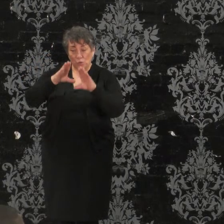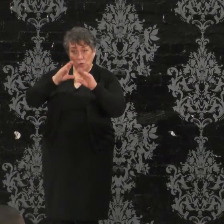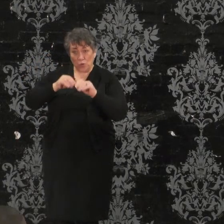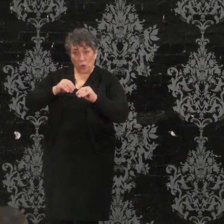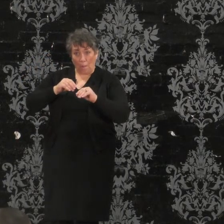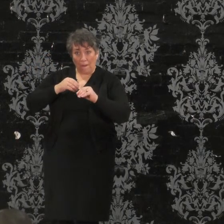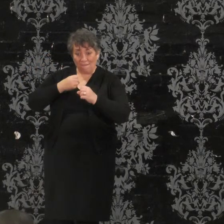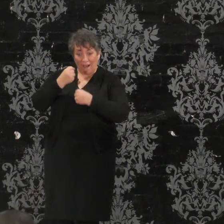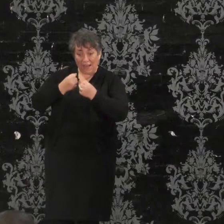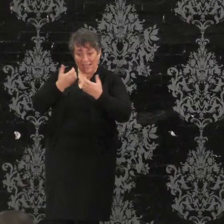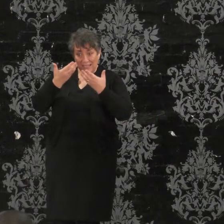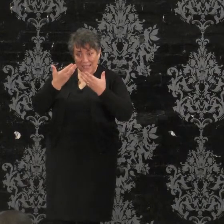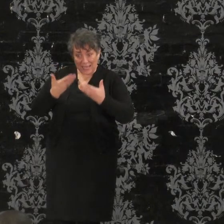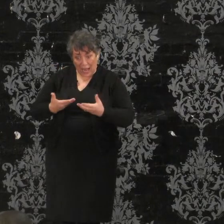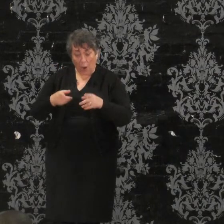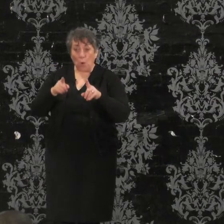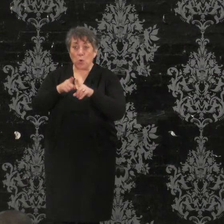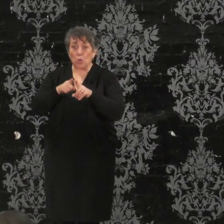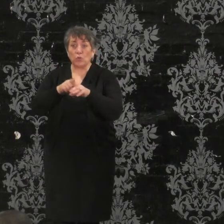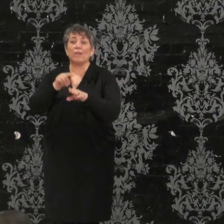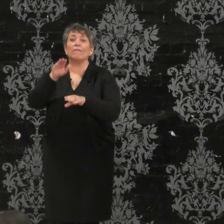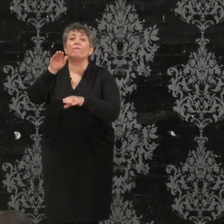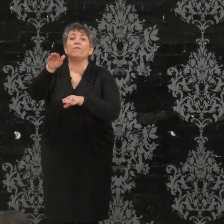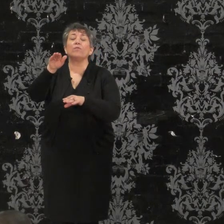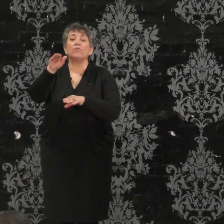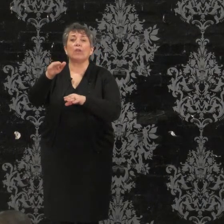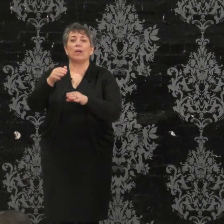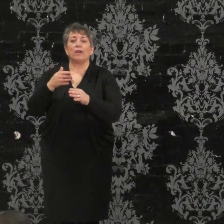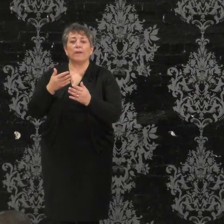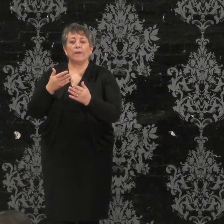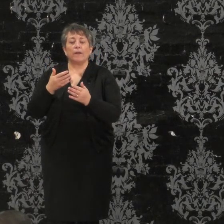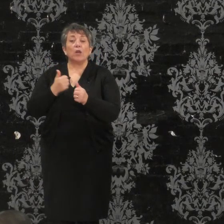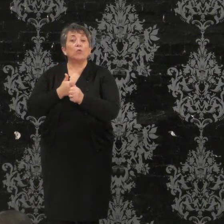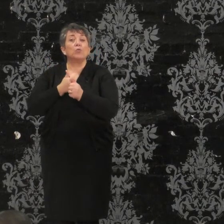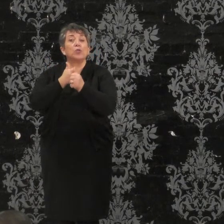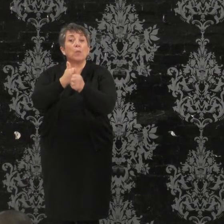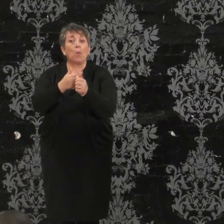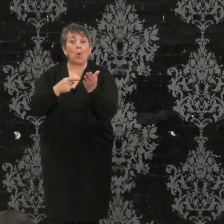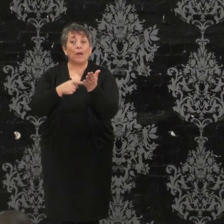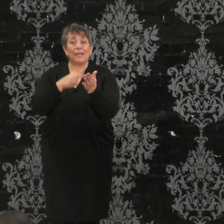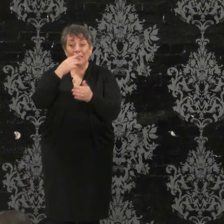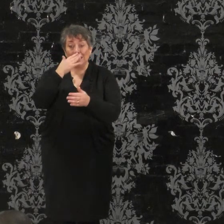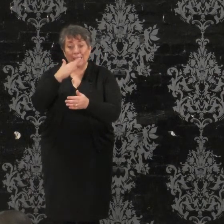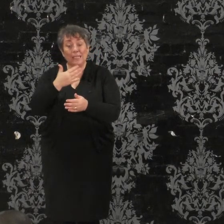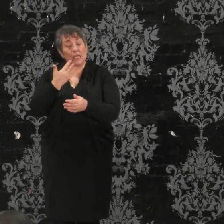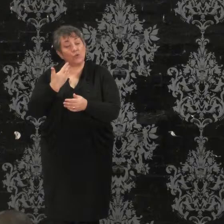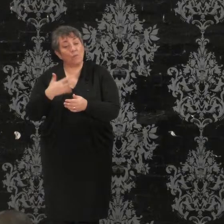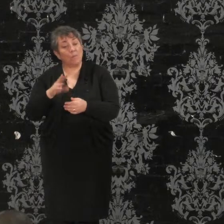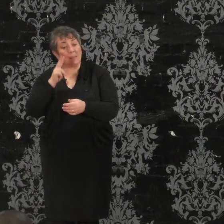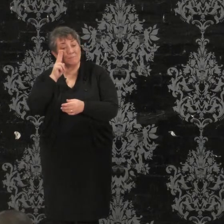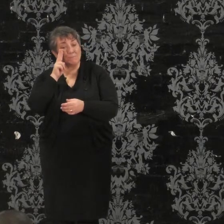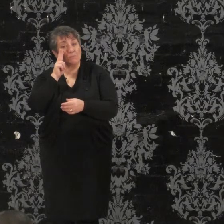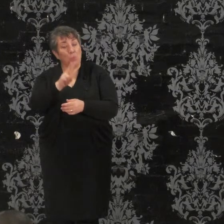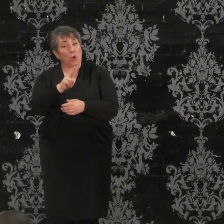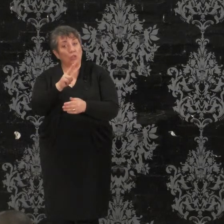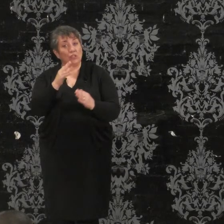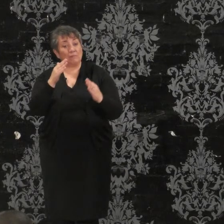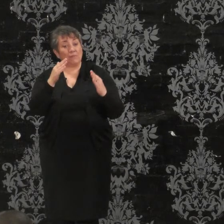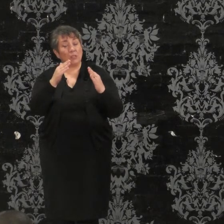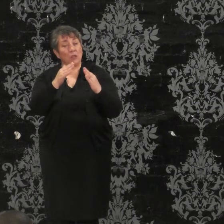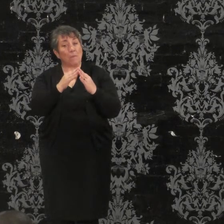term. The programme includes supporting teenagers who've witnessed domestic abuse,